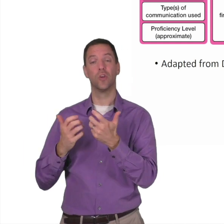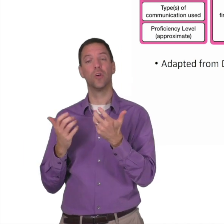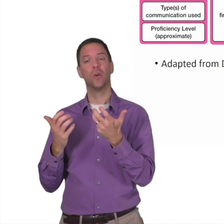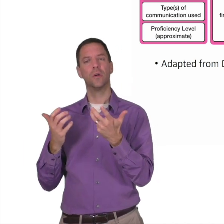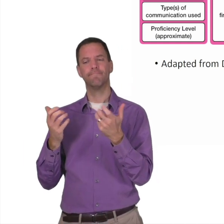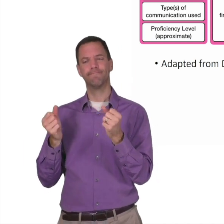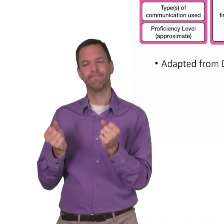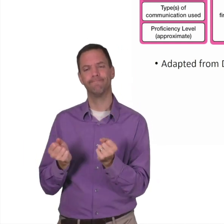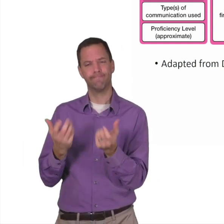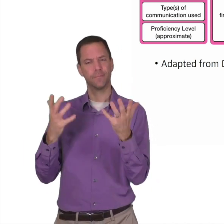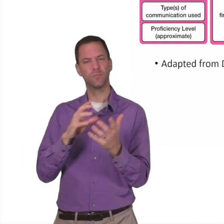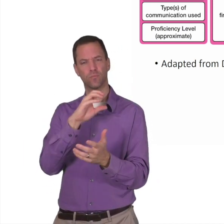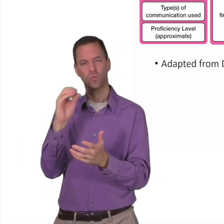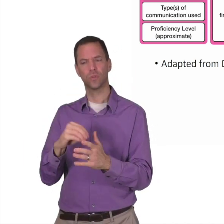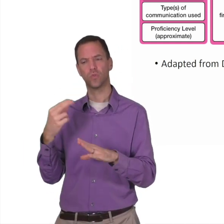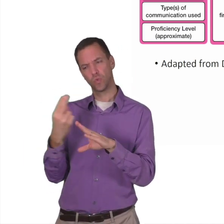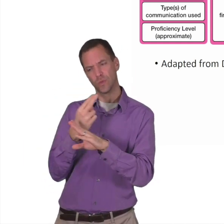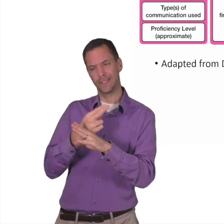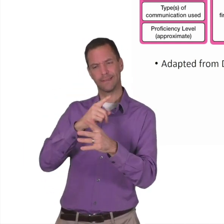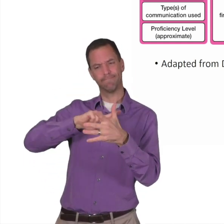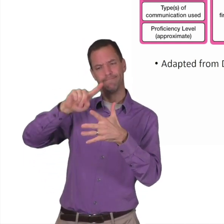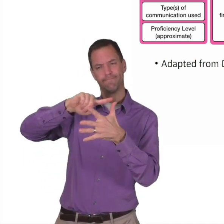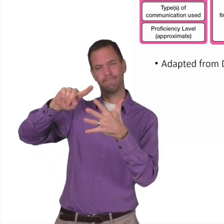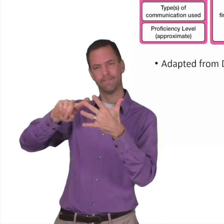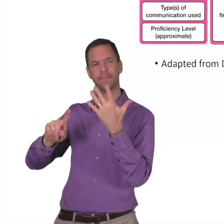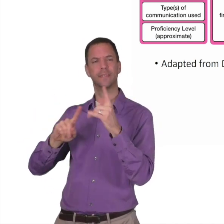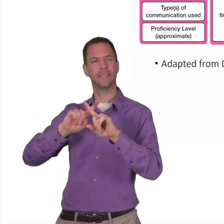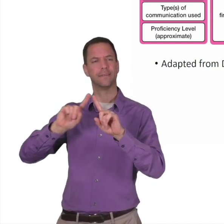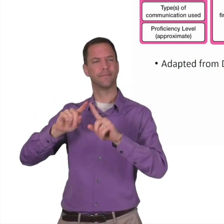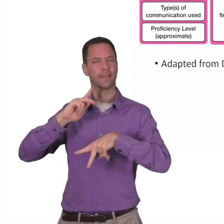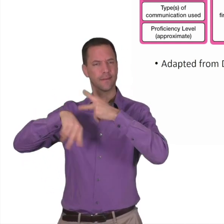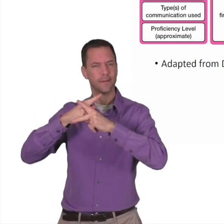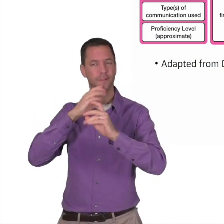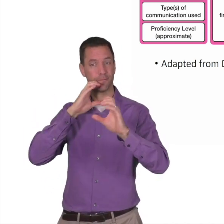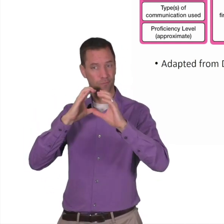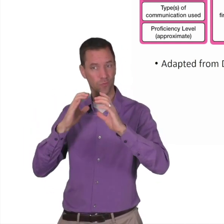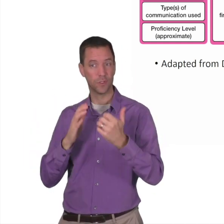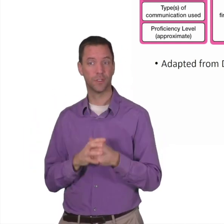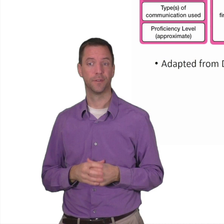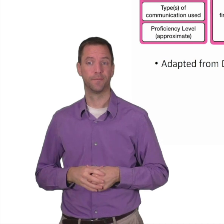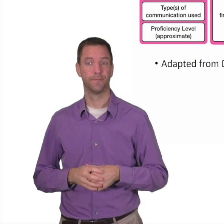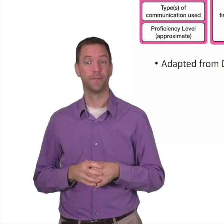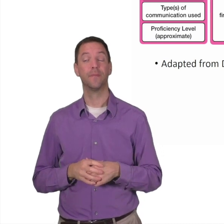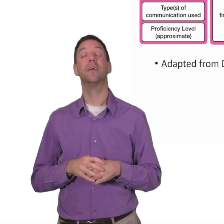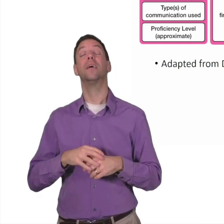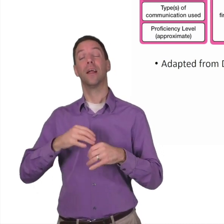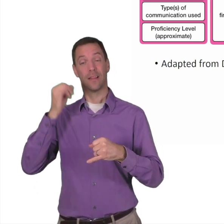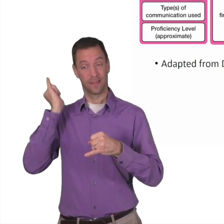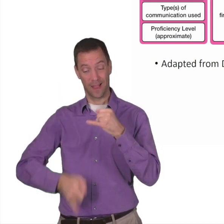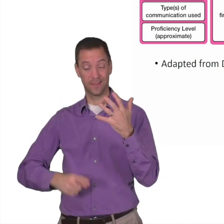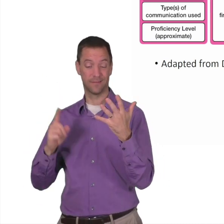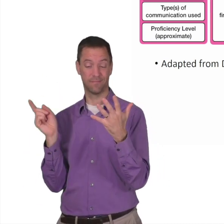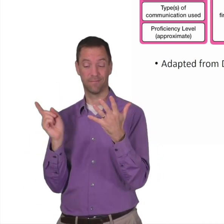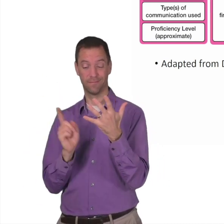time when these two interlocutors were together, about what % of the time was this person using different forms of